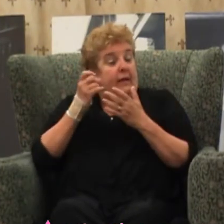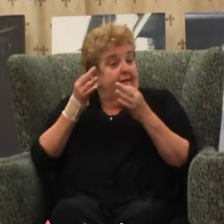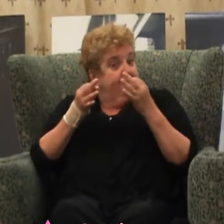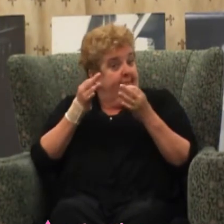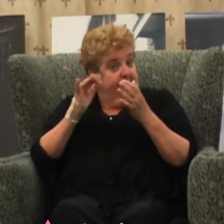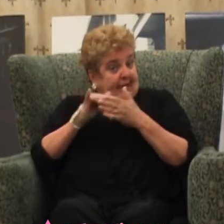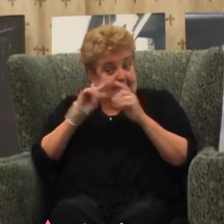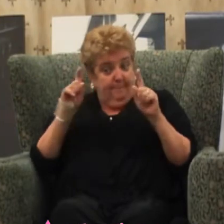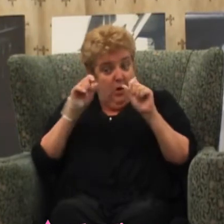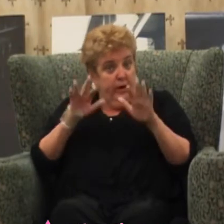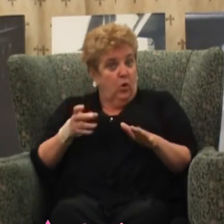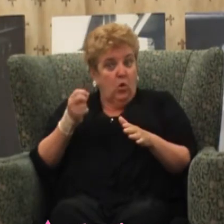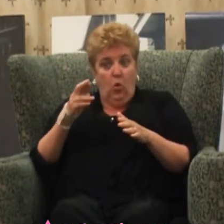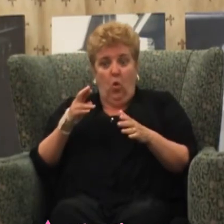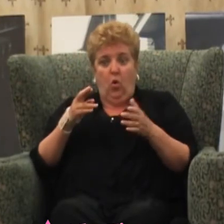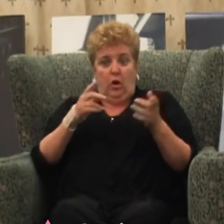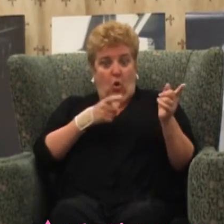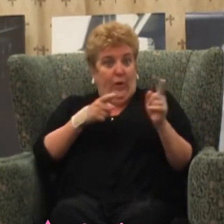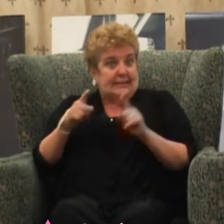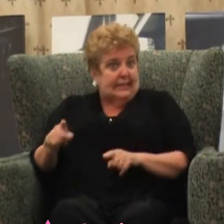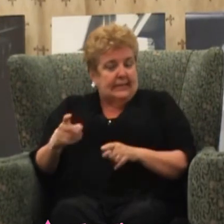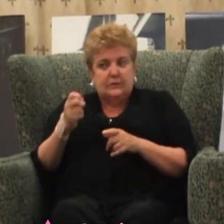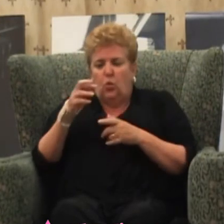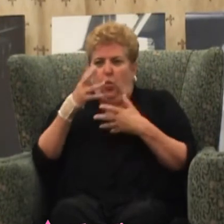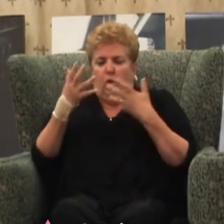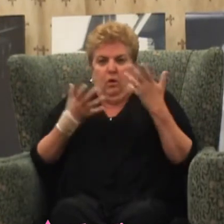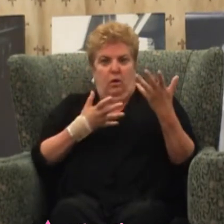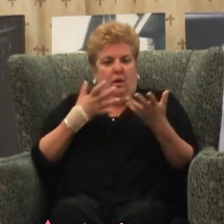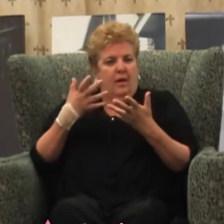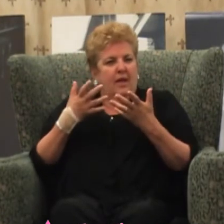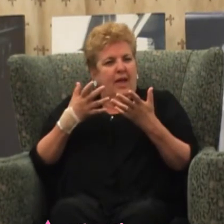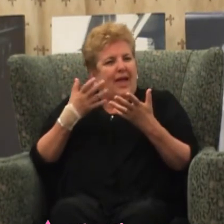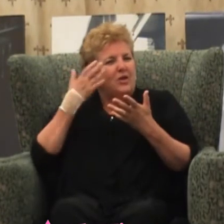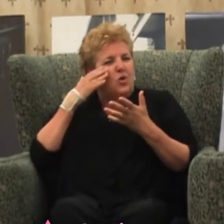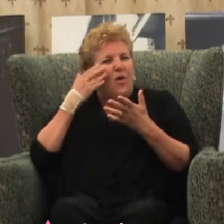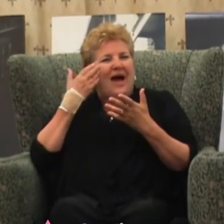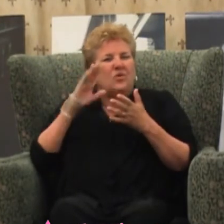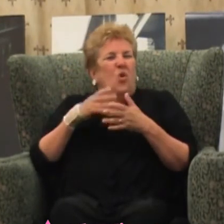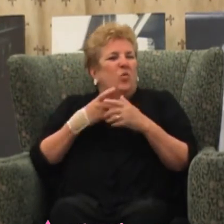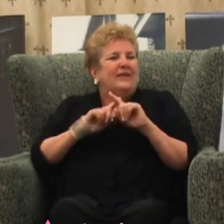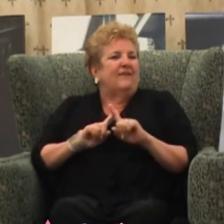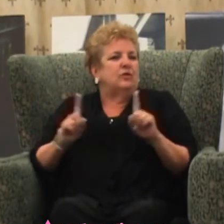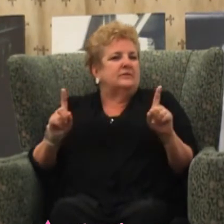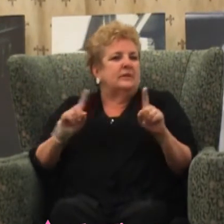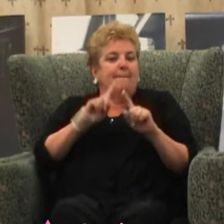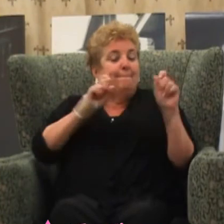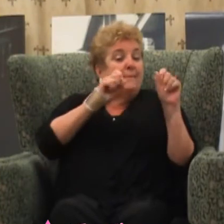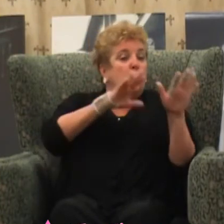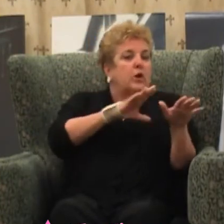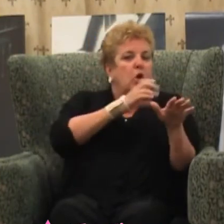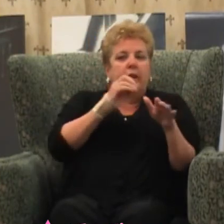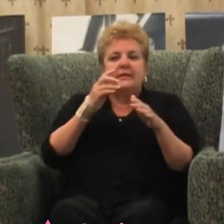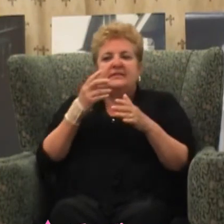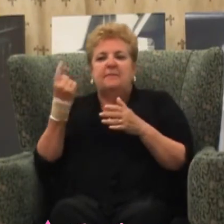just coincidences like they seem. But and you know what? I can't tell the difference between a miracle and a coincidence anyway.